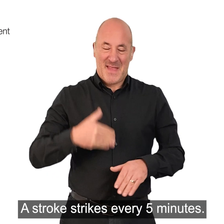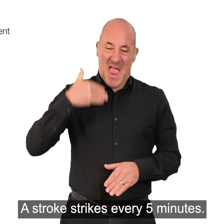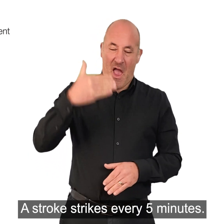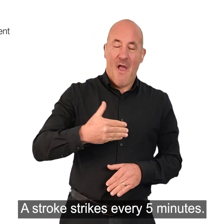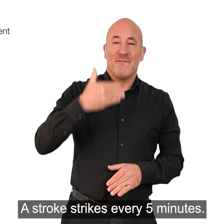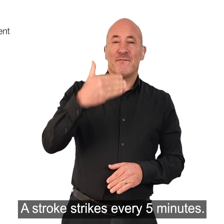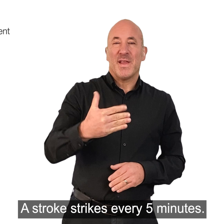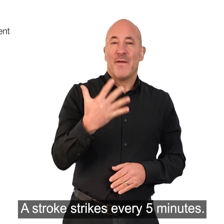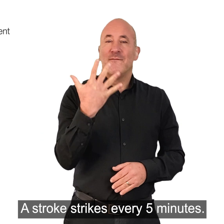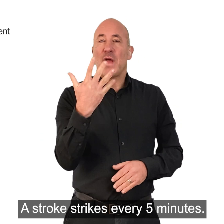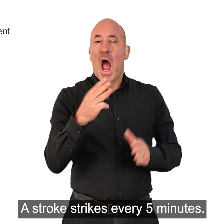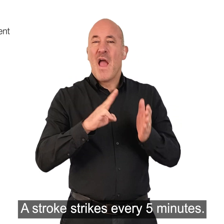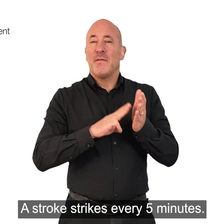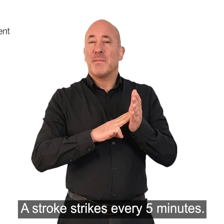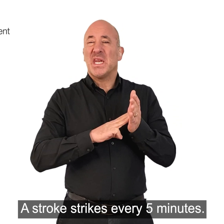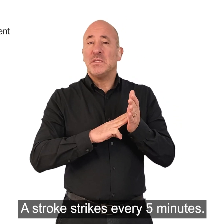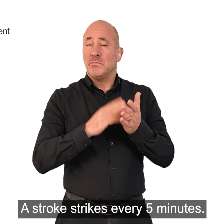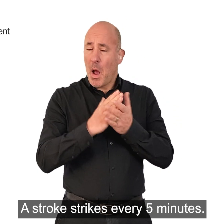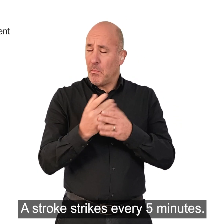A stroke strikes every 5 minutes.